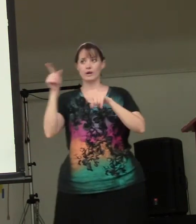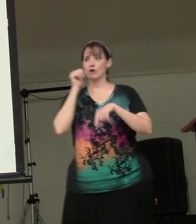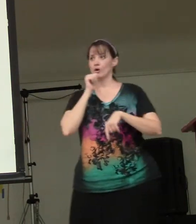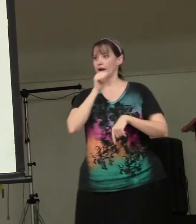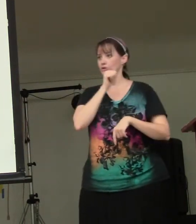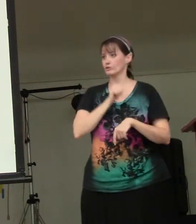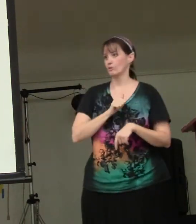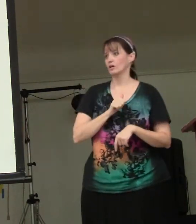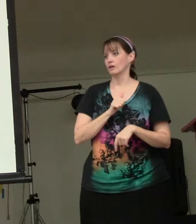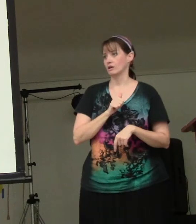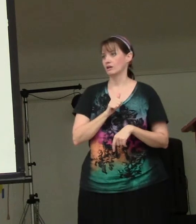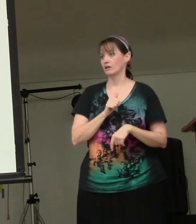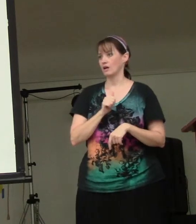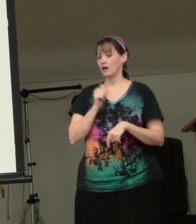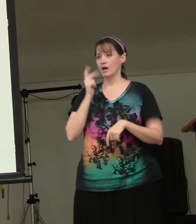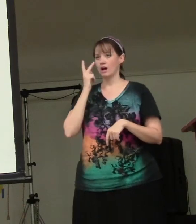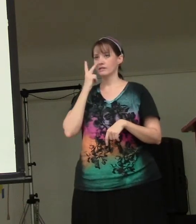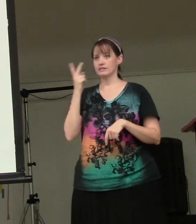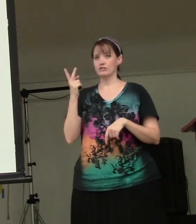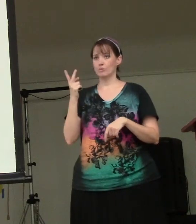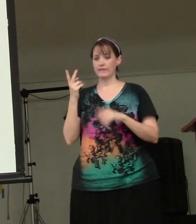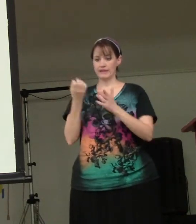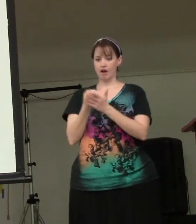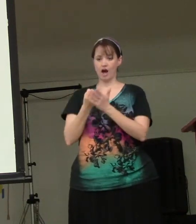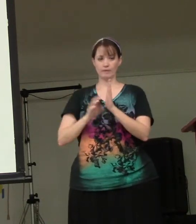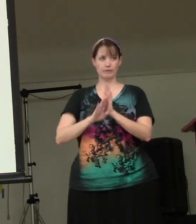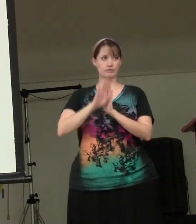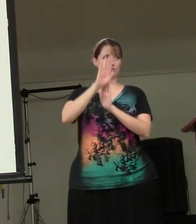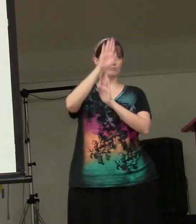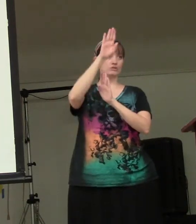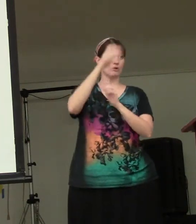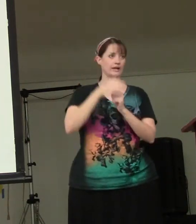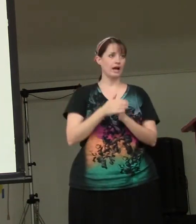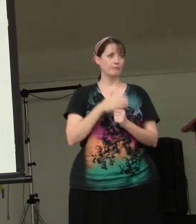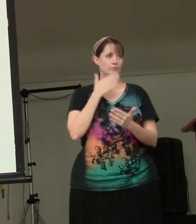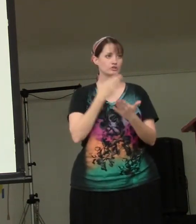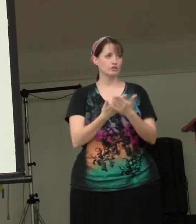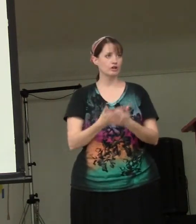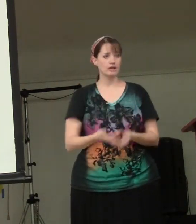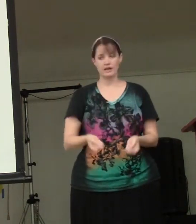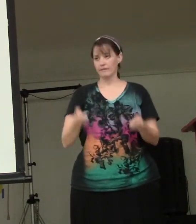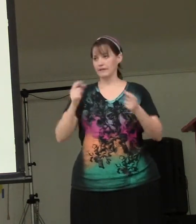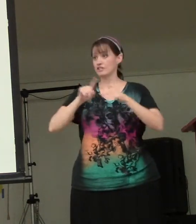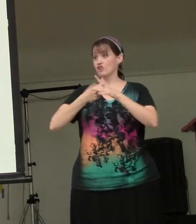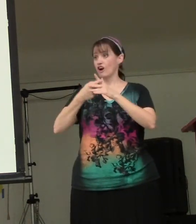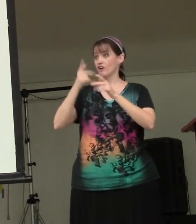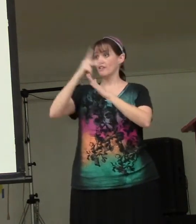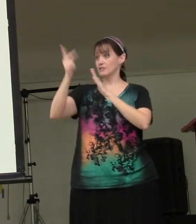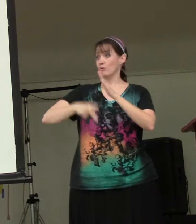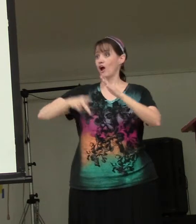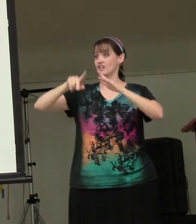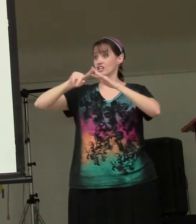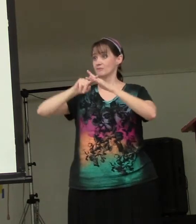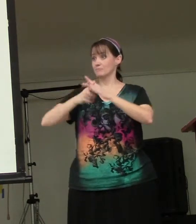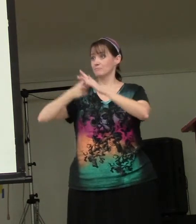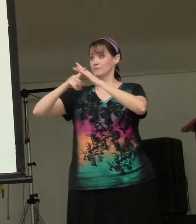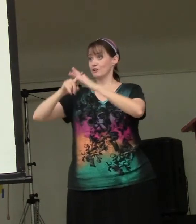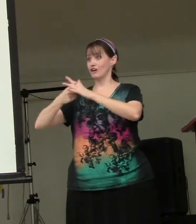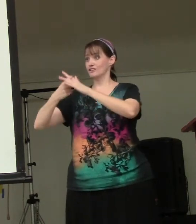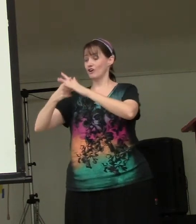go to Arizona, I see, you know, when the economy was going up and it was good, they started all these projects. Started, and